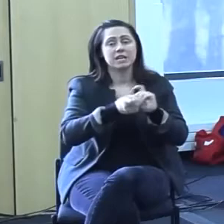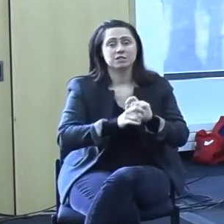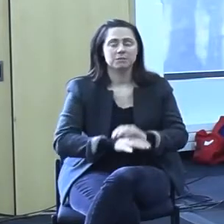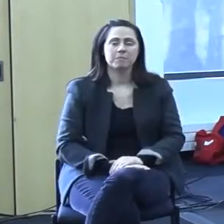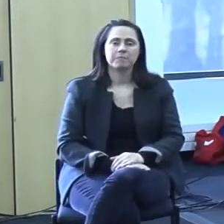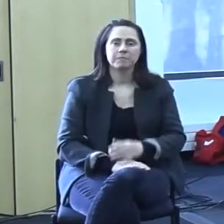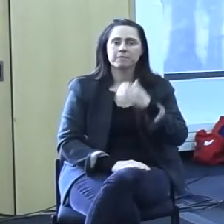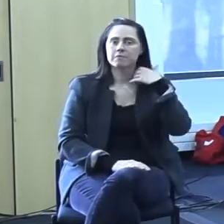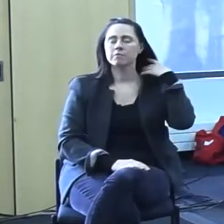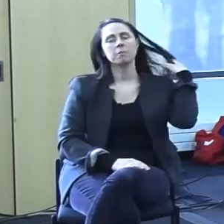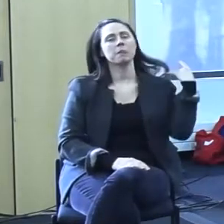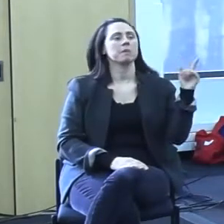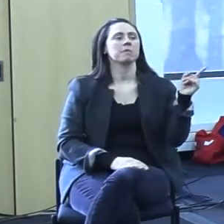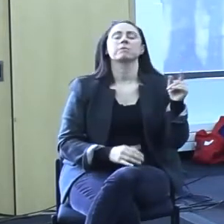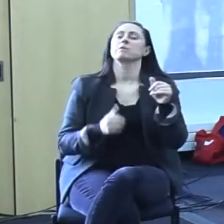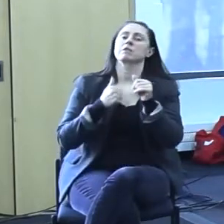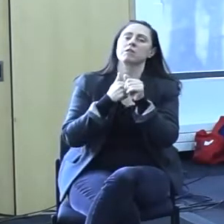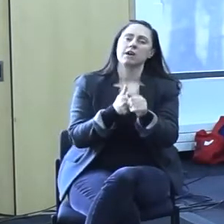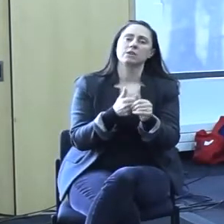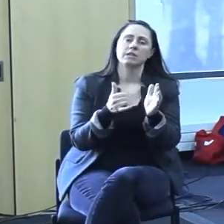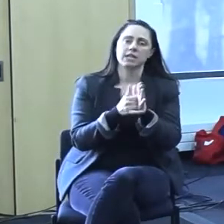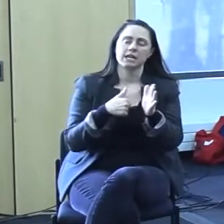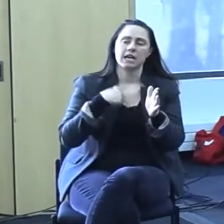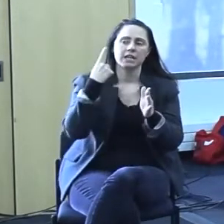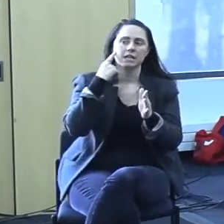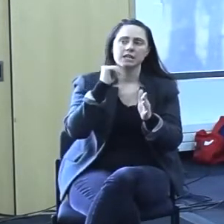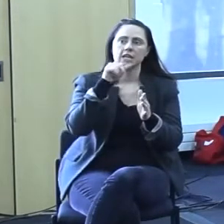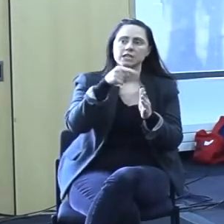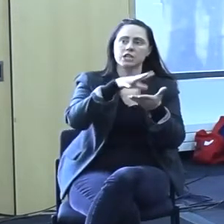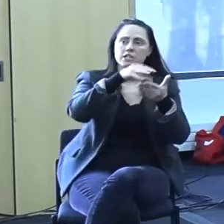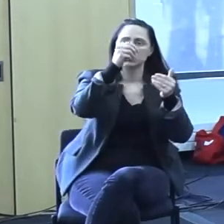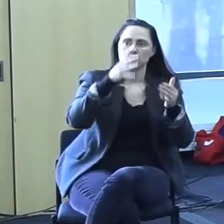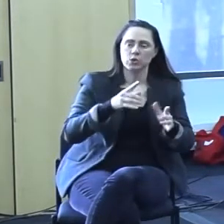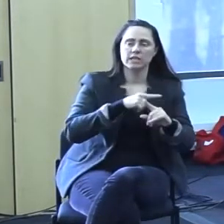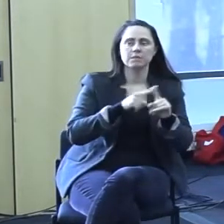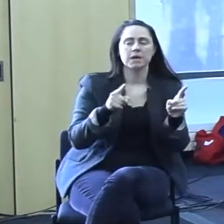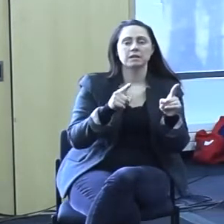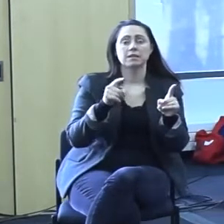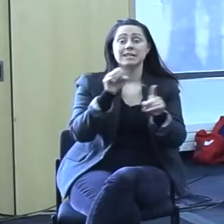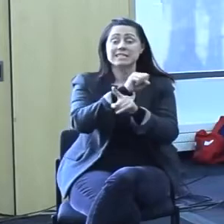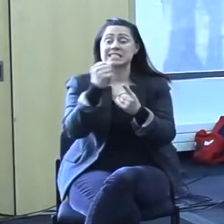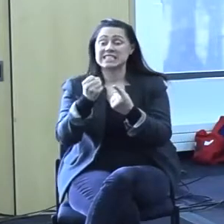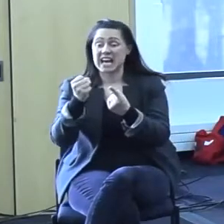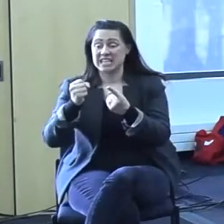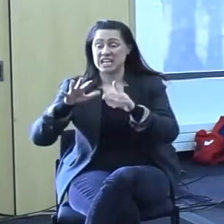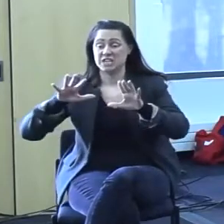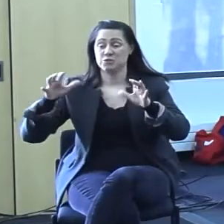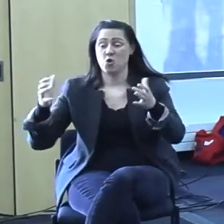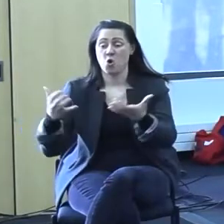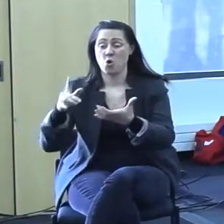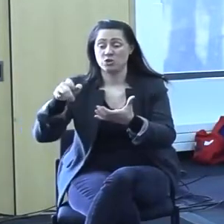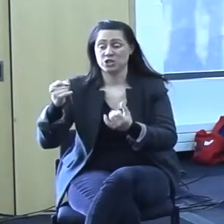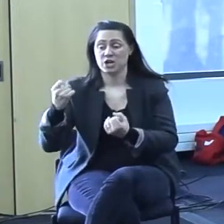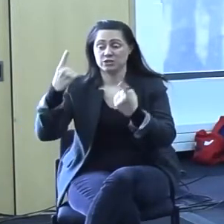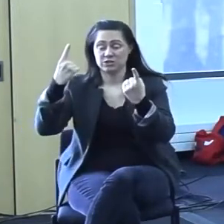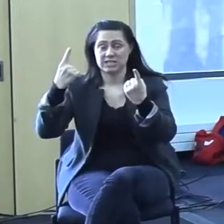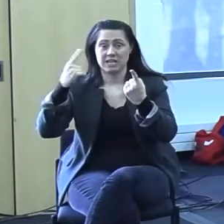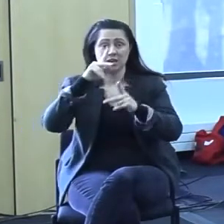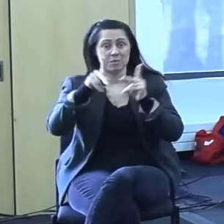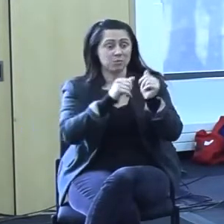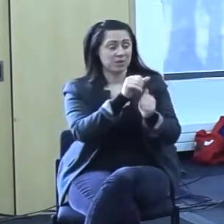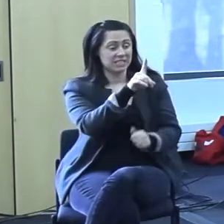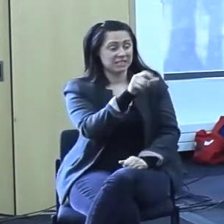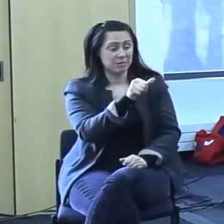Kind of piggybacking off of that, I think that not just students, but society as a whole should understand that people